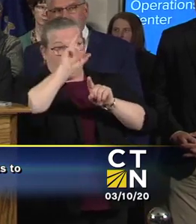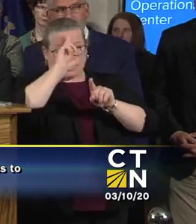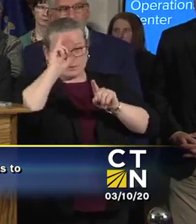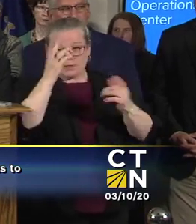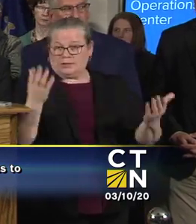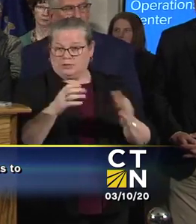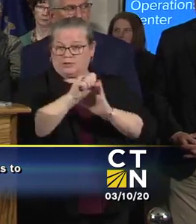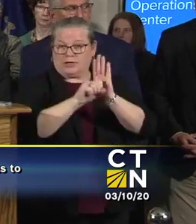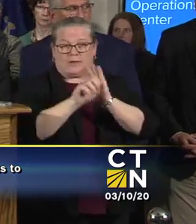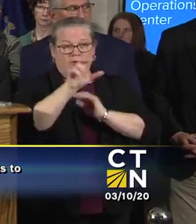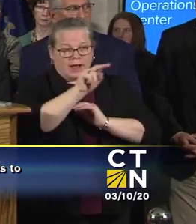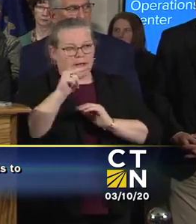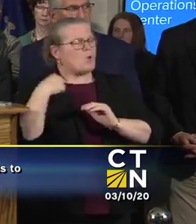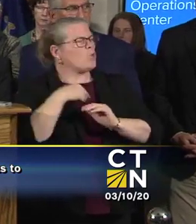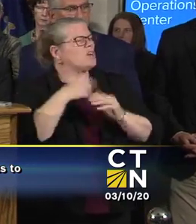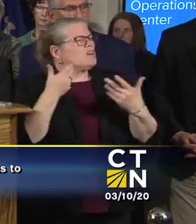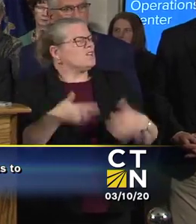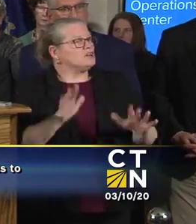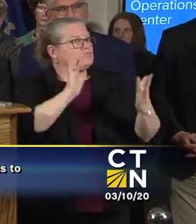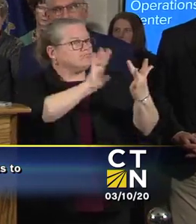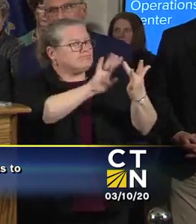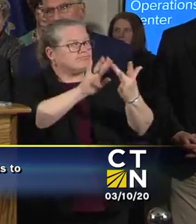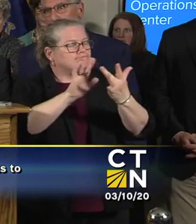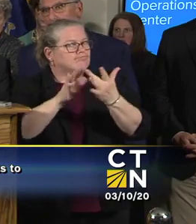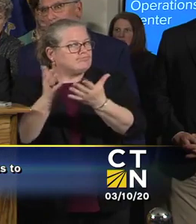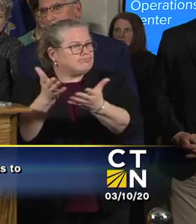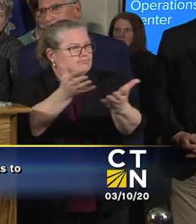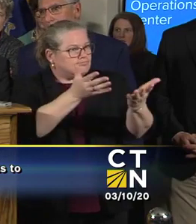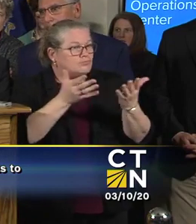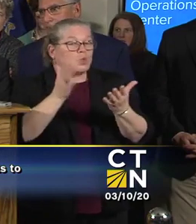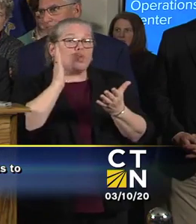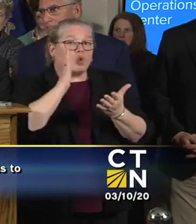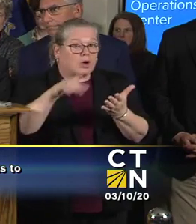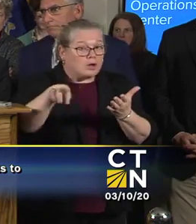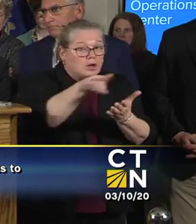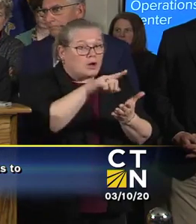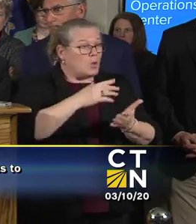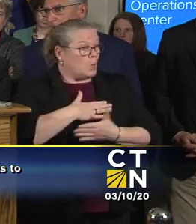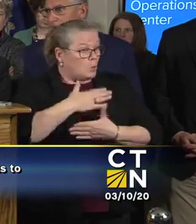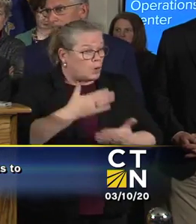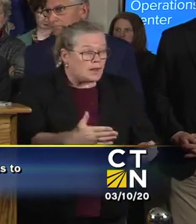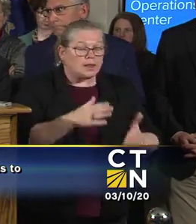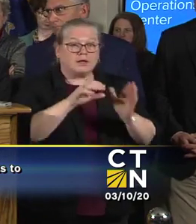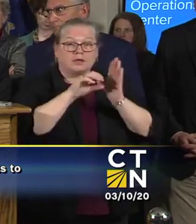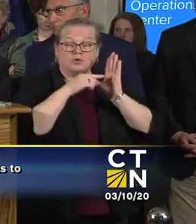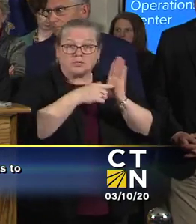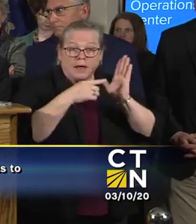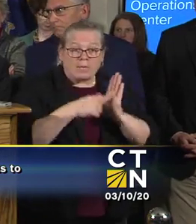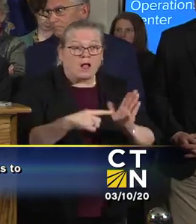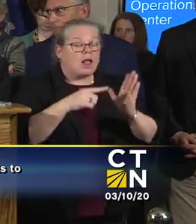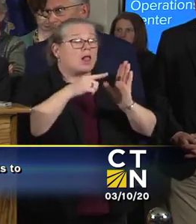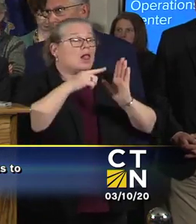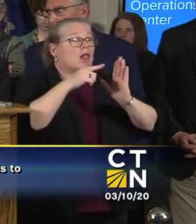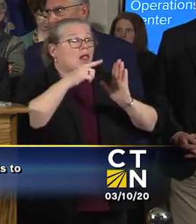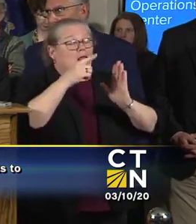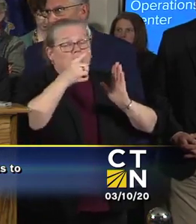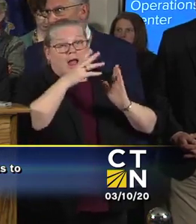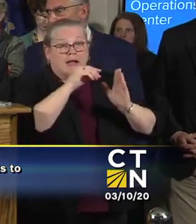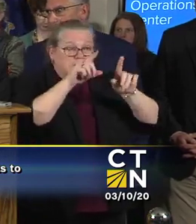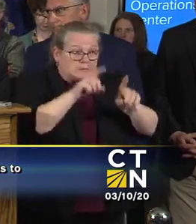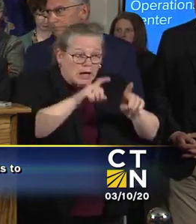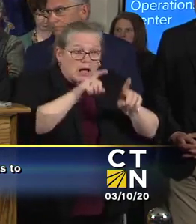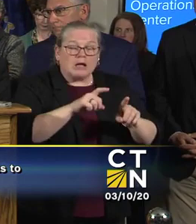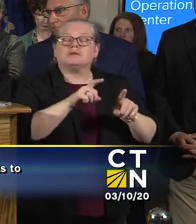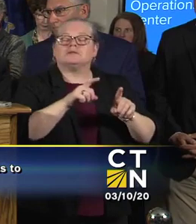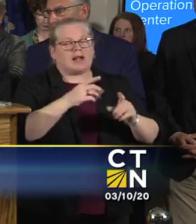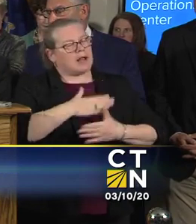regards to whether or not they would be on board to look at sampling and testing. And I'm glad to report that everybody's in this together,